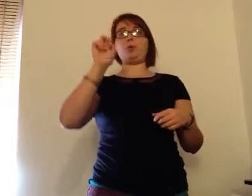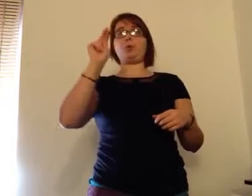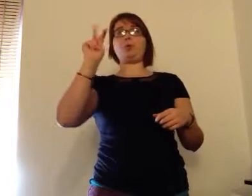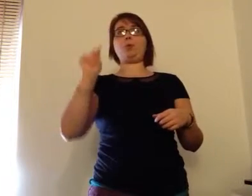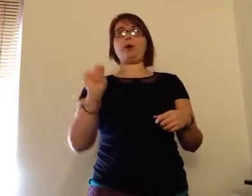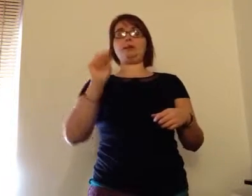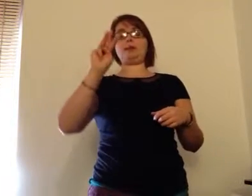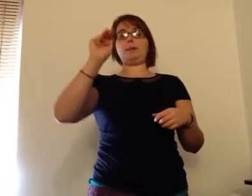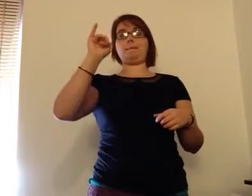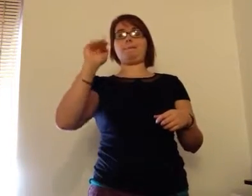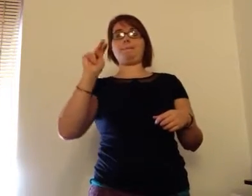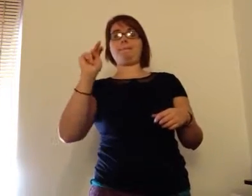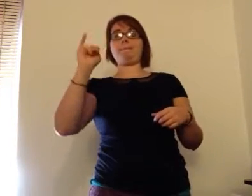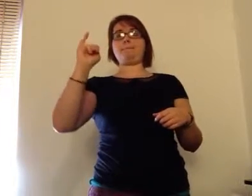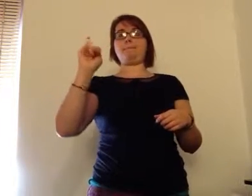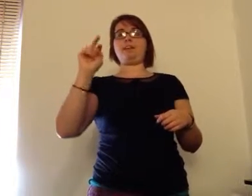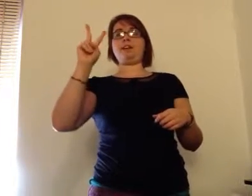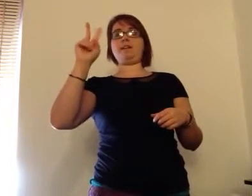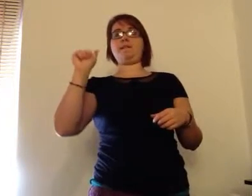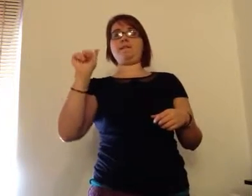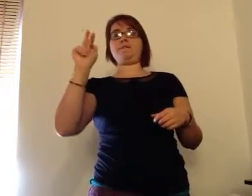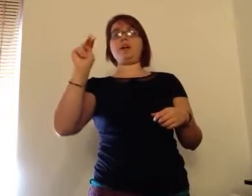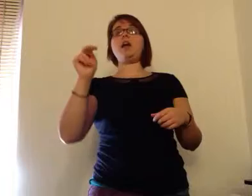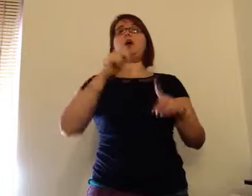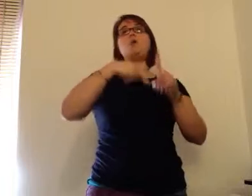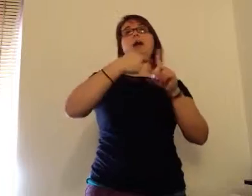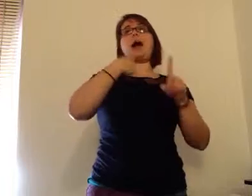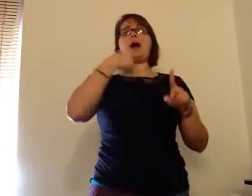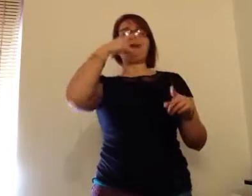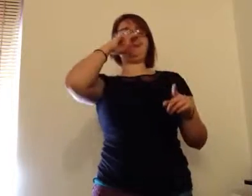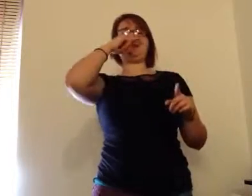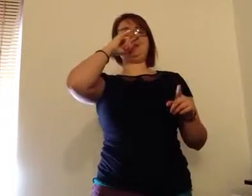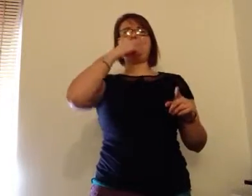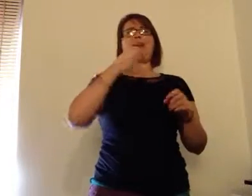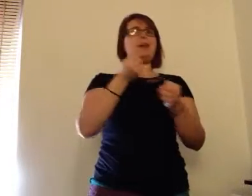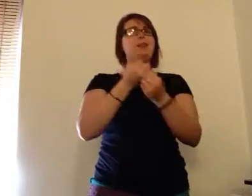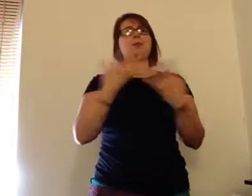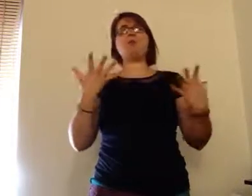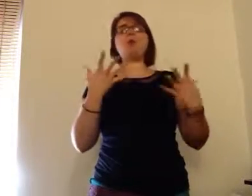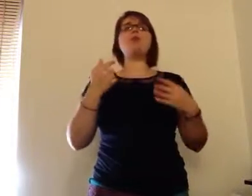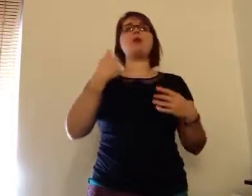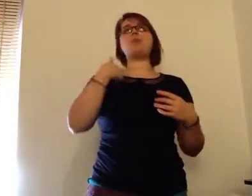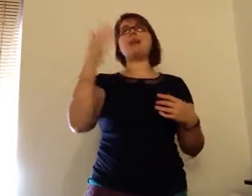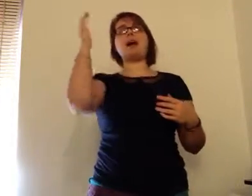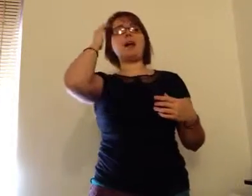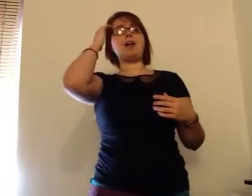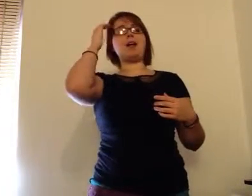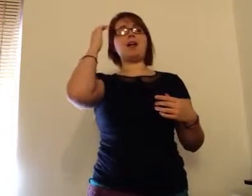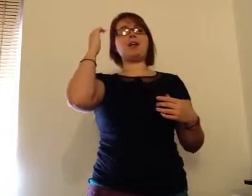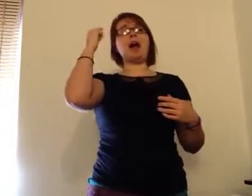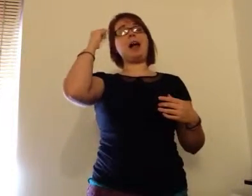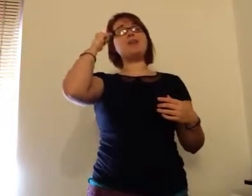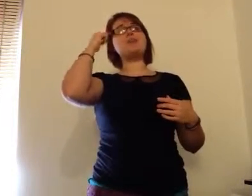When I was a kid there were many things that I thought were so monumental and life changing that now